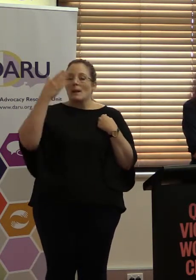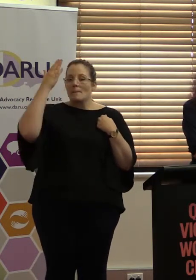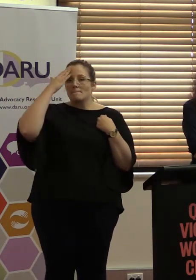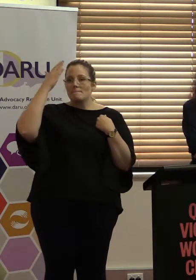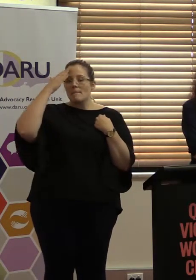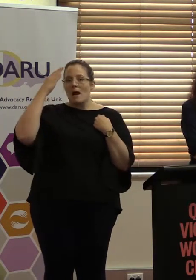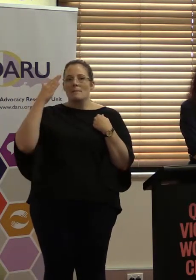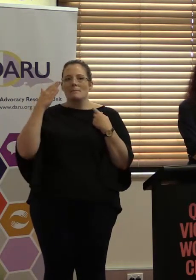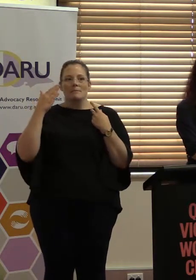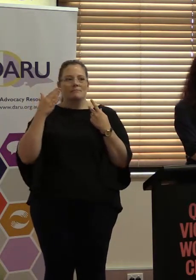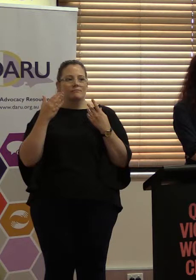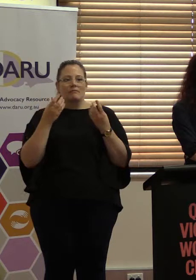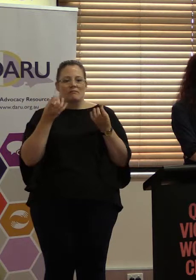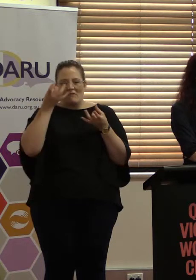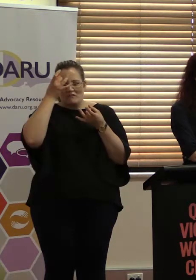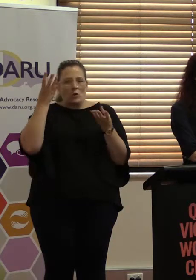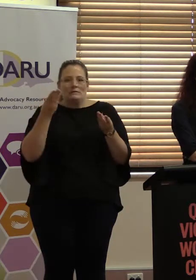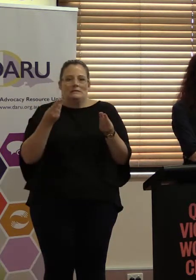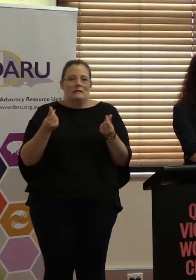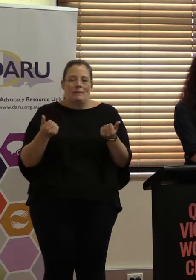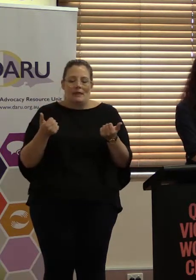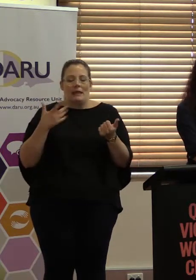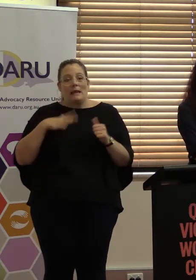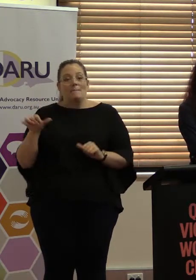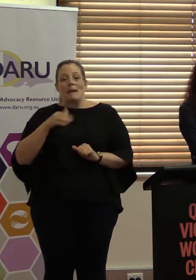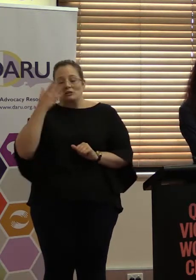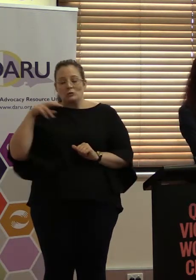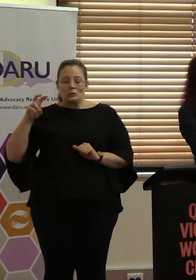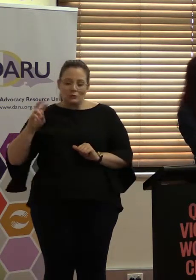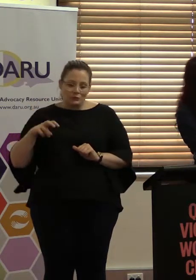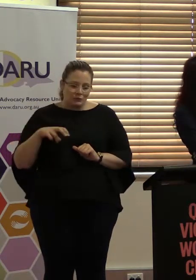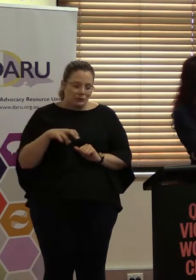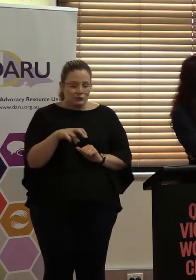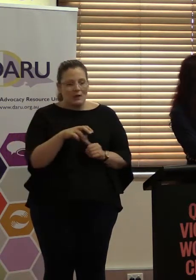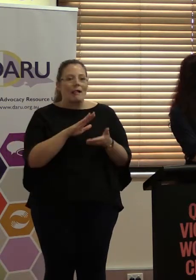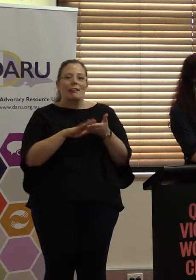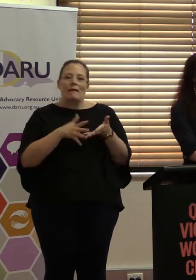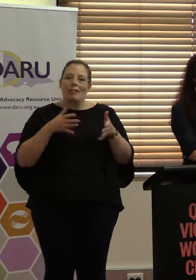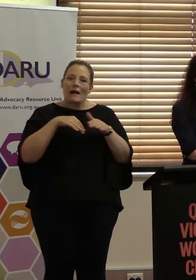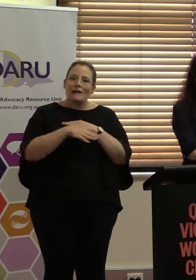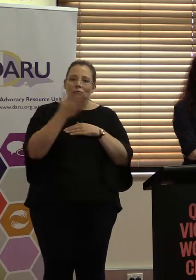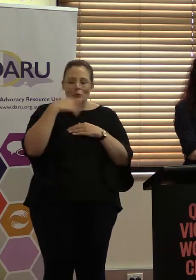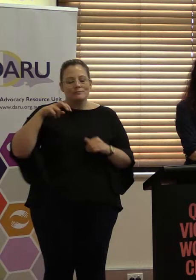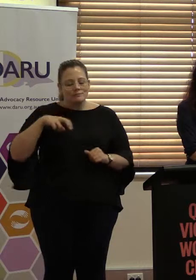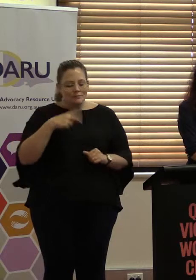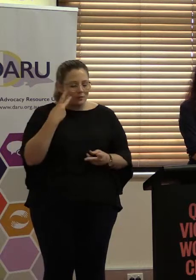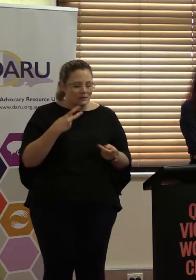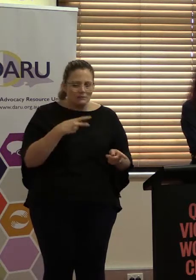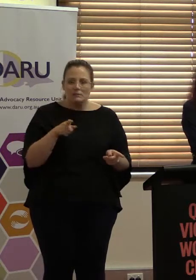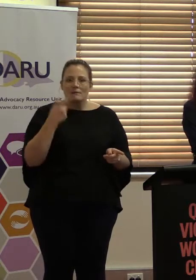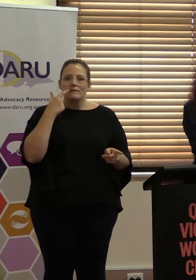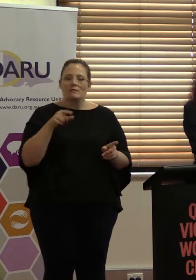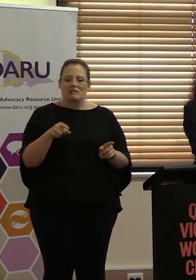out of hours because she'd left something there and a cleaner let her in, and that's where she found it. But this boy was restrained so